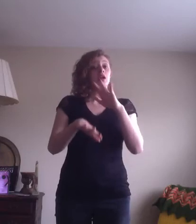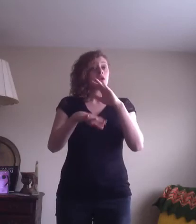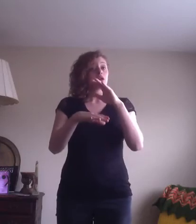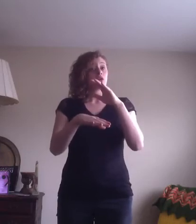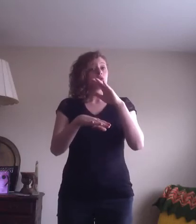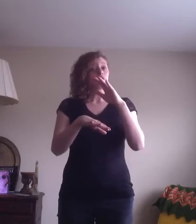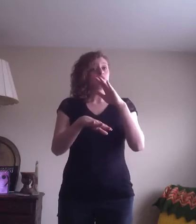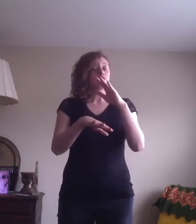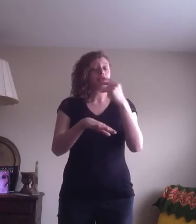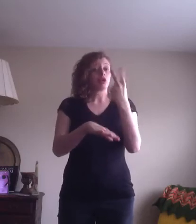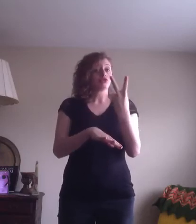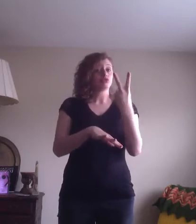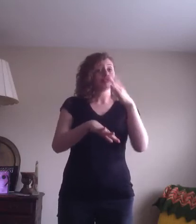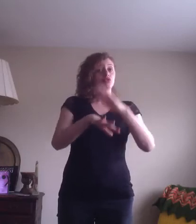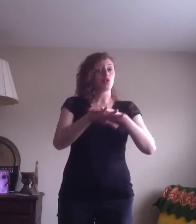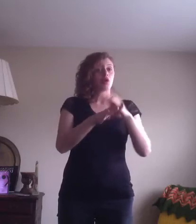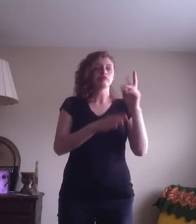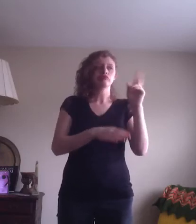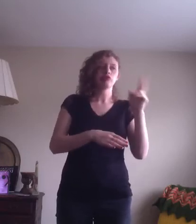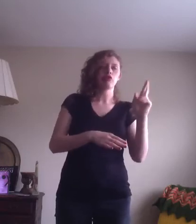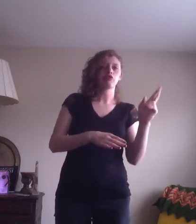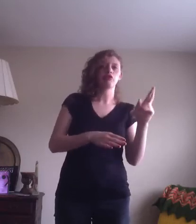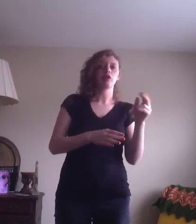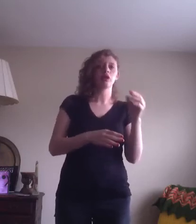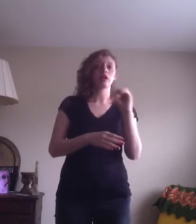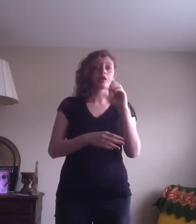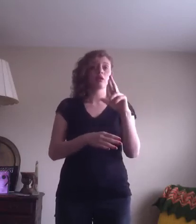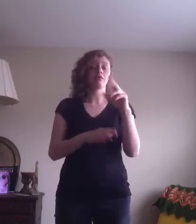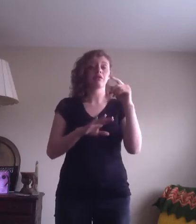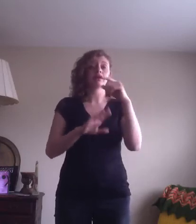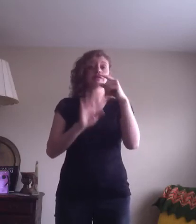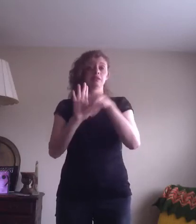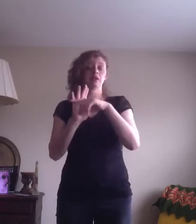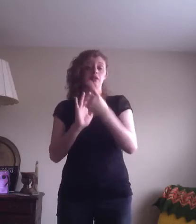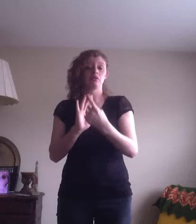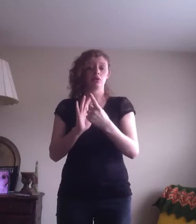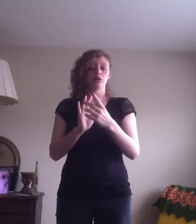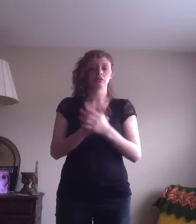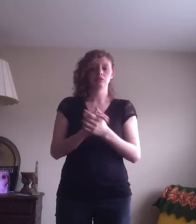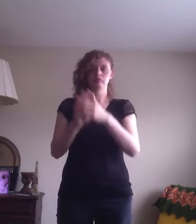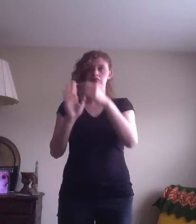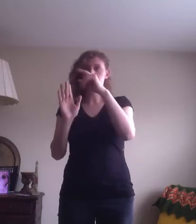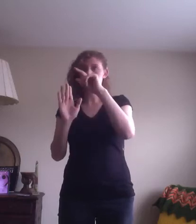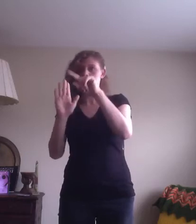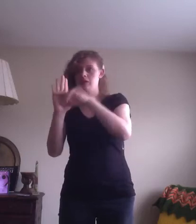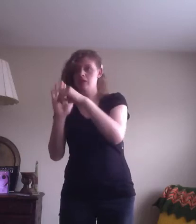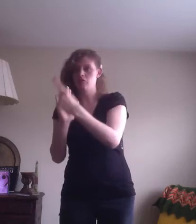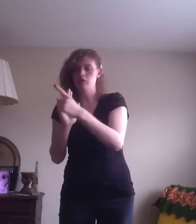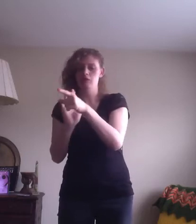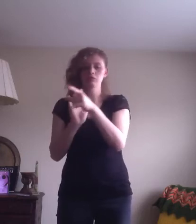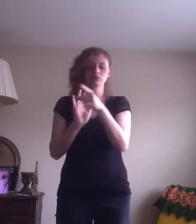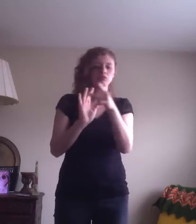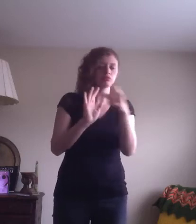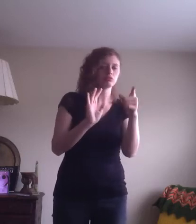in a moment. So again, the symbol happens to go that way that -1 is less than 2, or 2 is larger